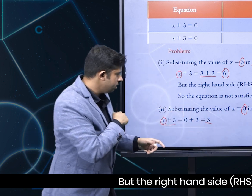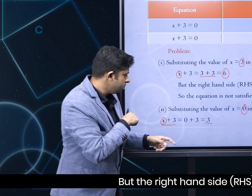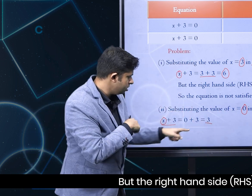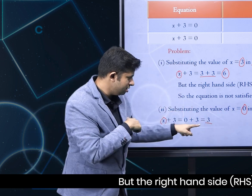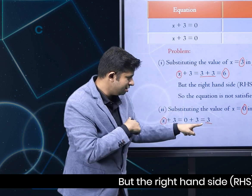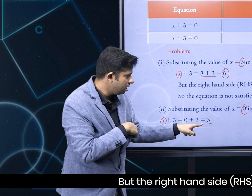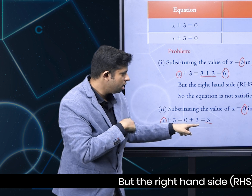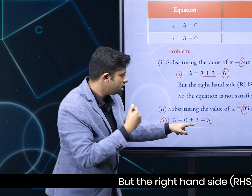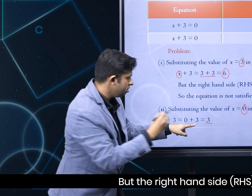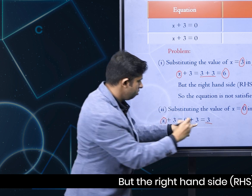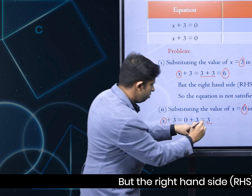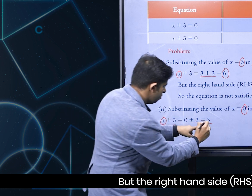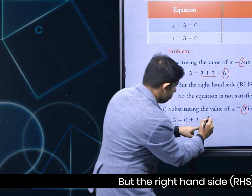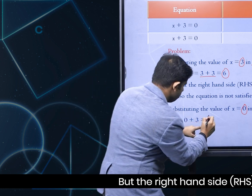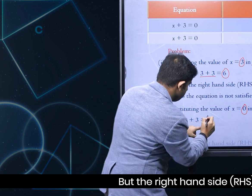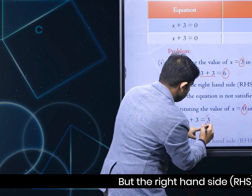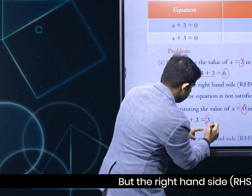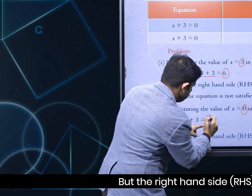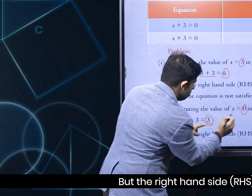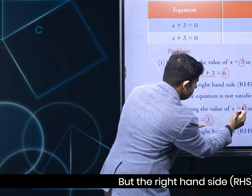But the right hand side RHS is 0.